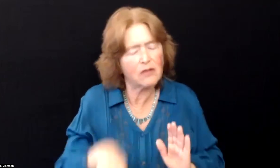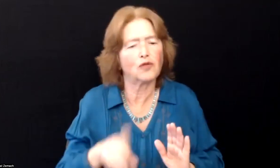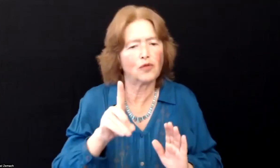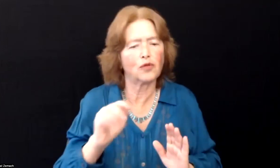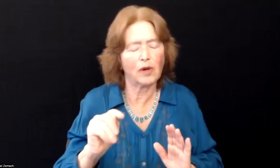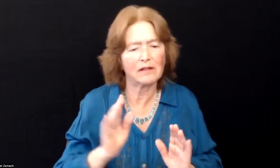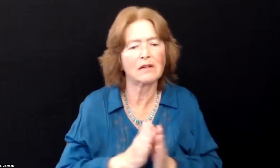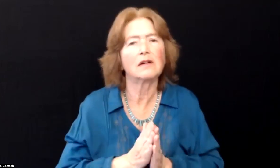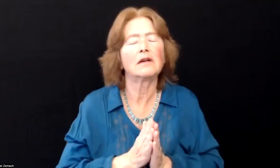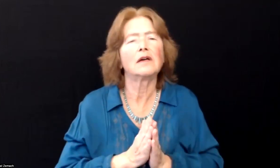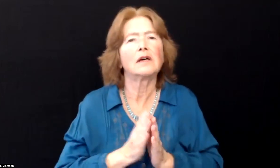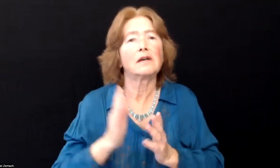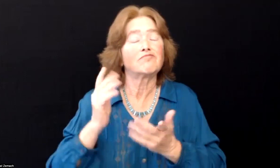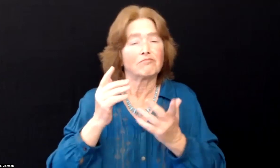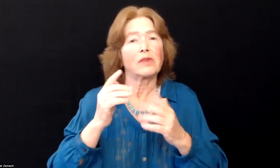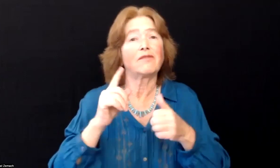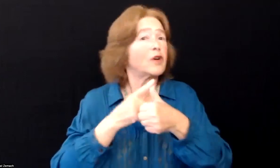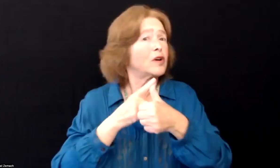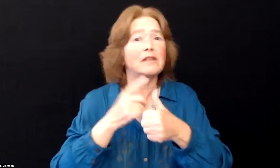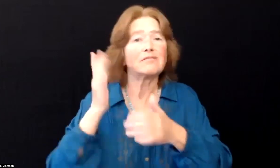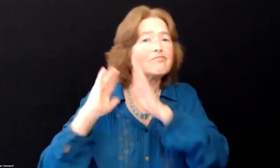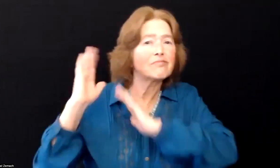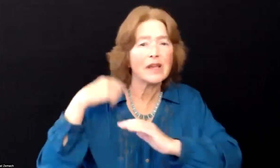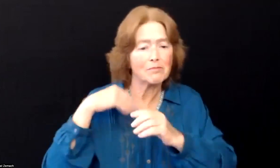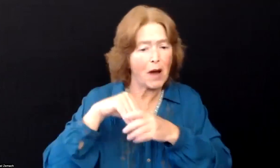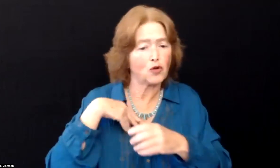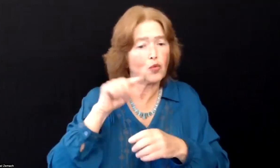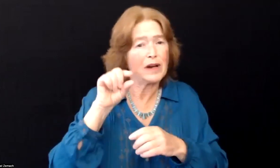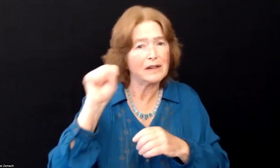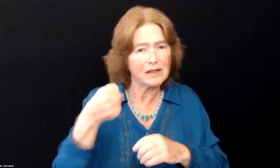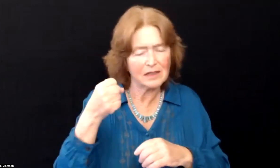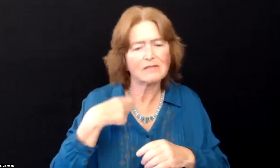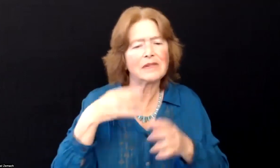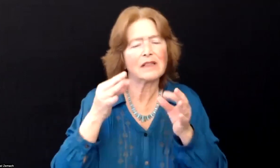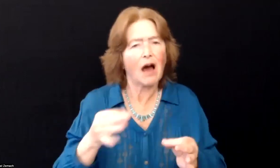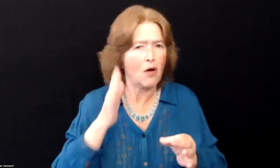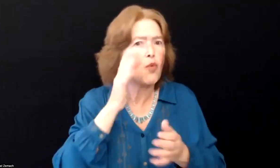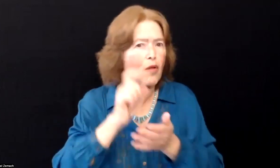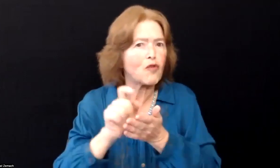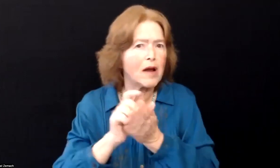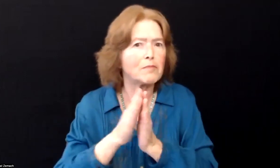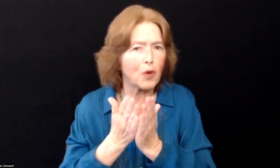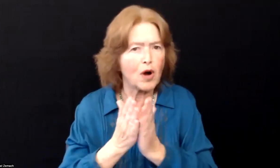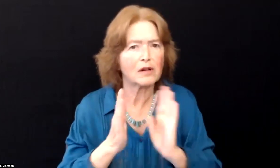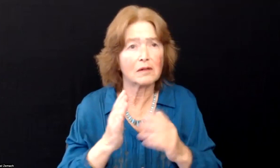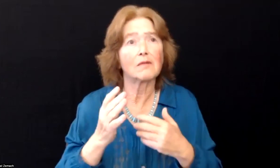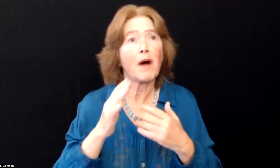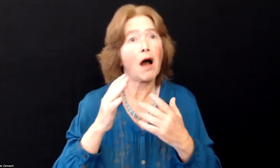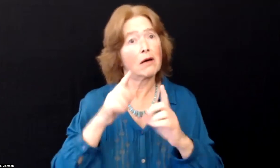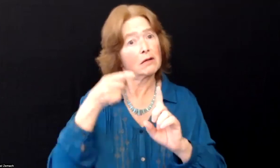to a point where I felt like I had to write this book. When I was in my 20s, I had decided I would write a book, but I didn't